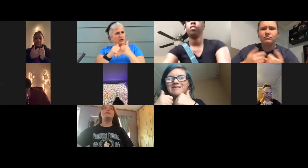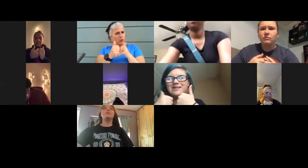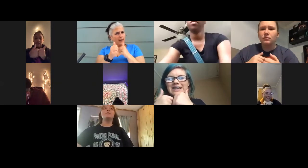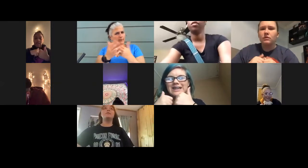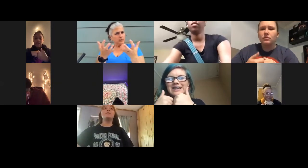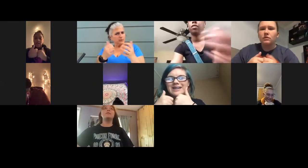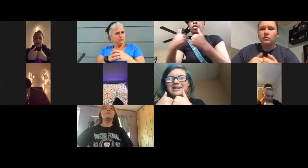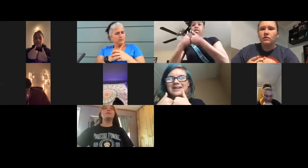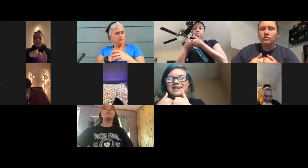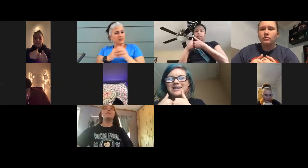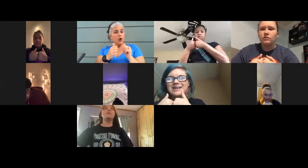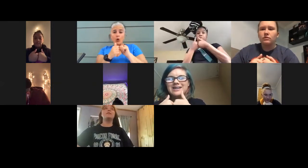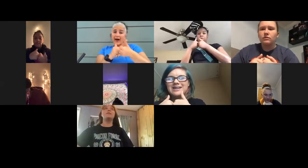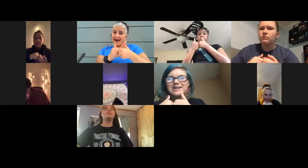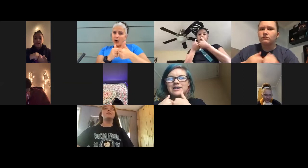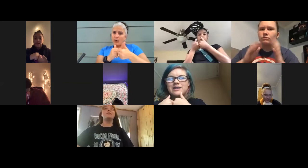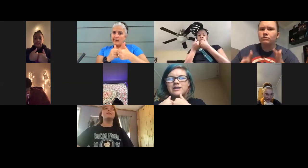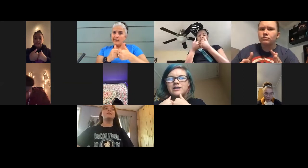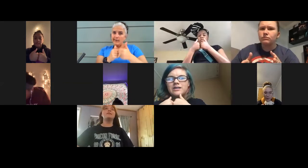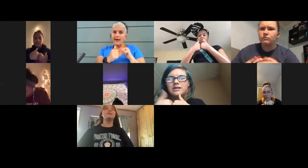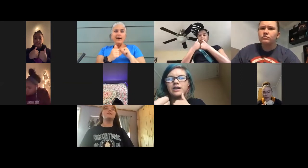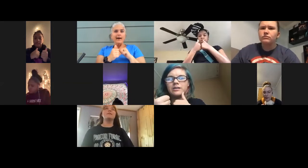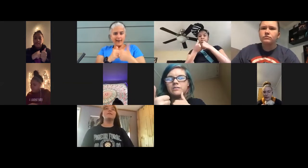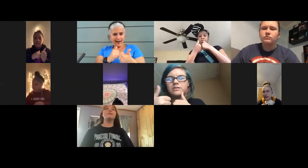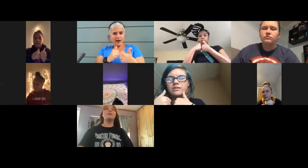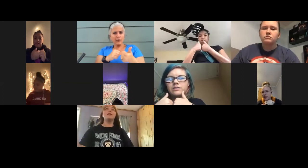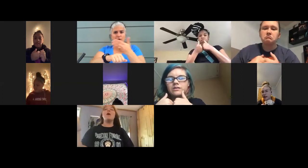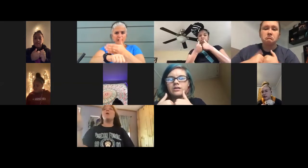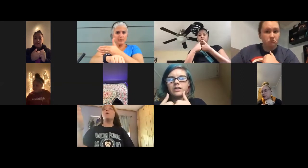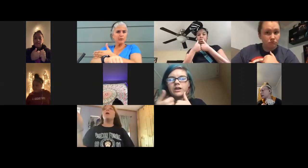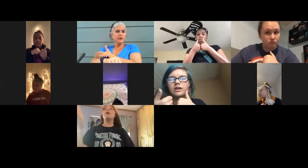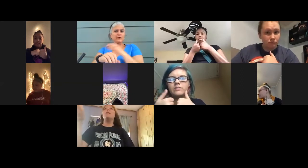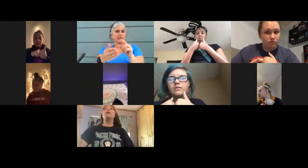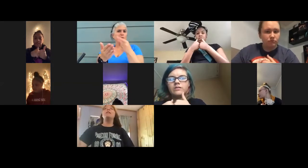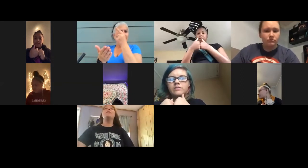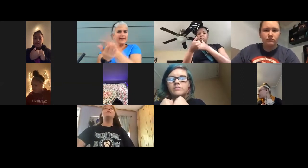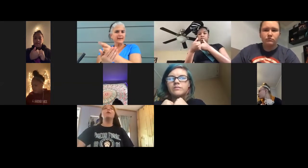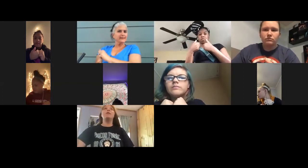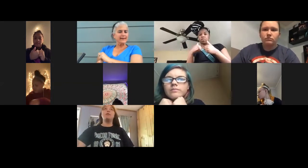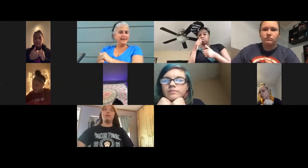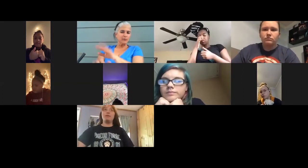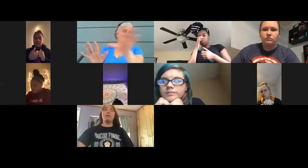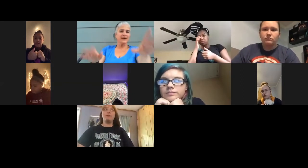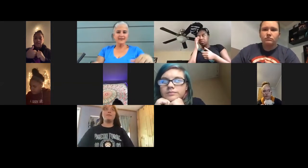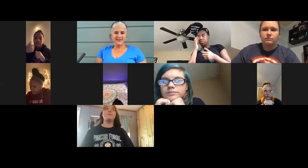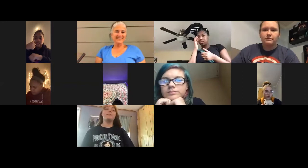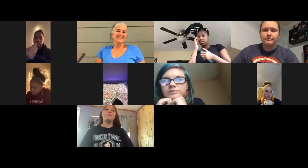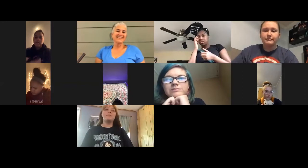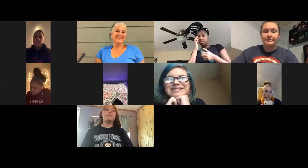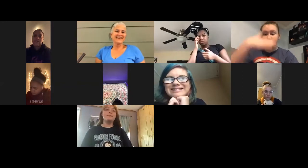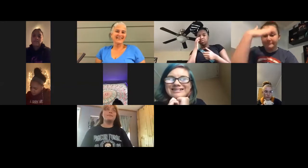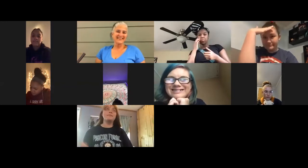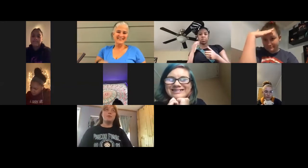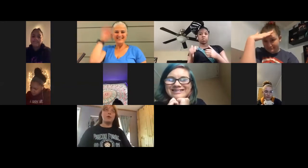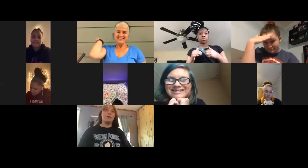Which one do you want? Or how? How are you going to improve your grade, young lady? Your mom might tell you.